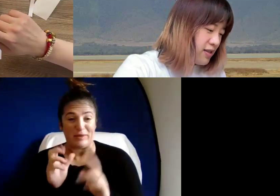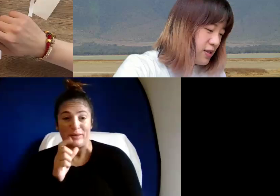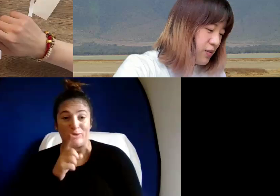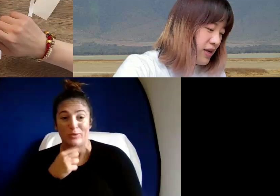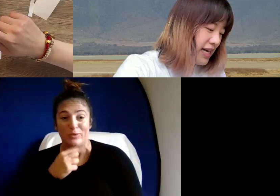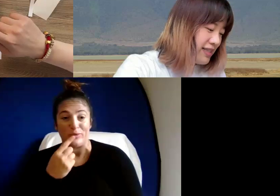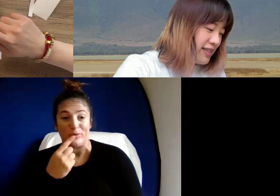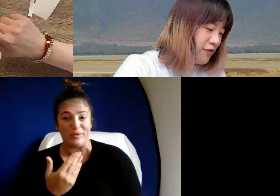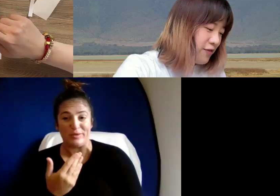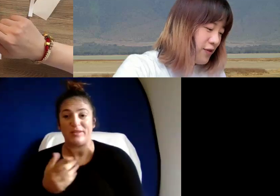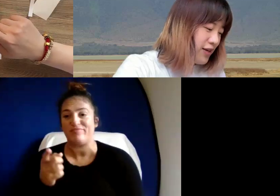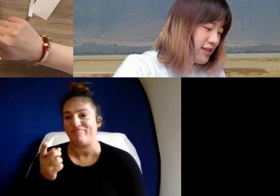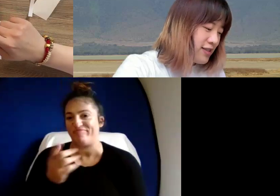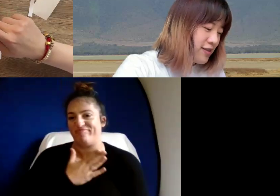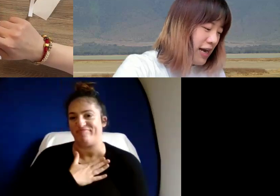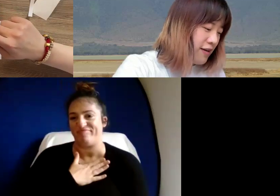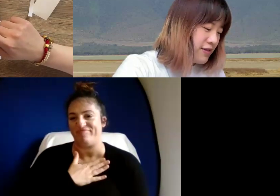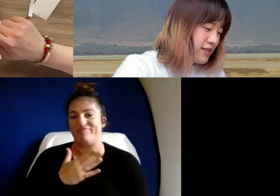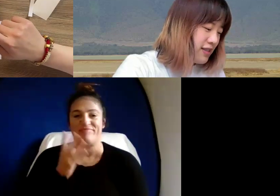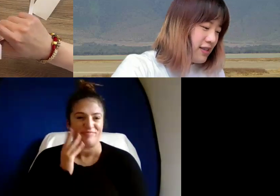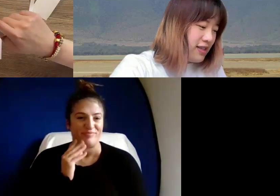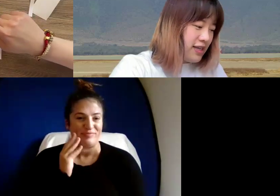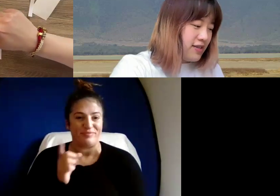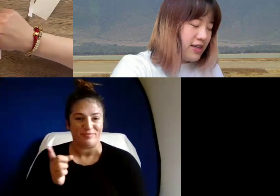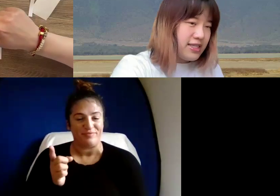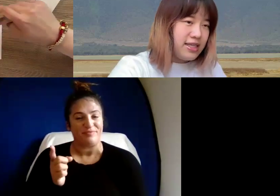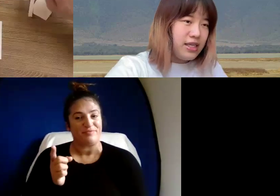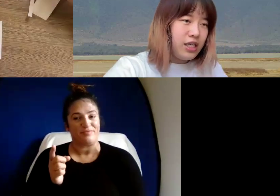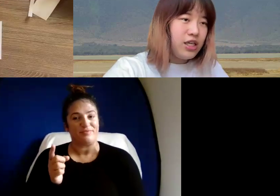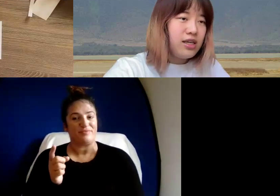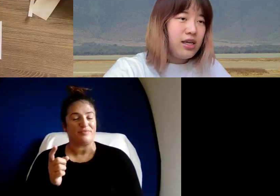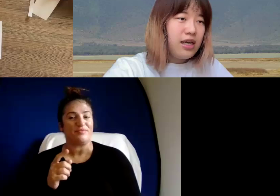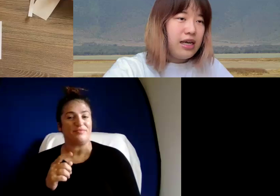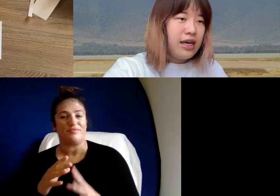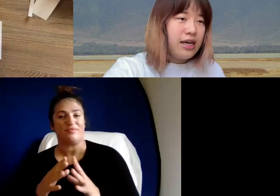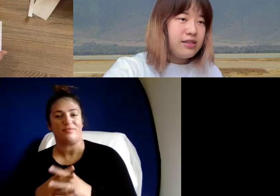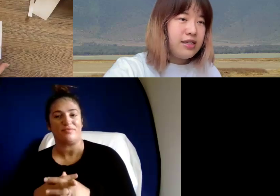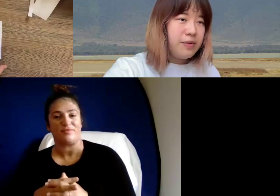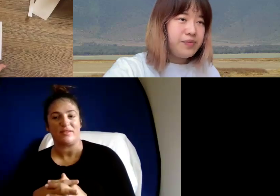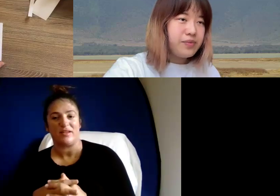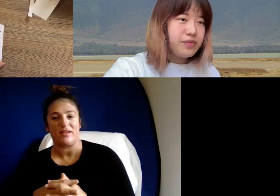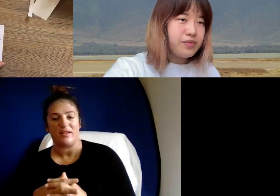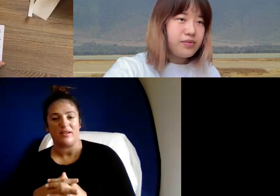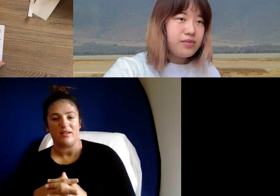because this is what I did for this craft, as you can see here.